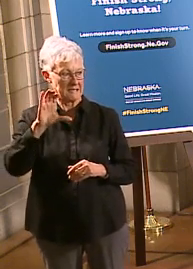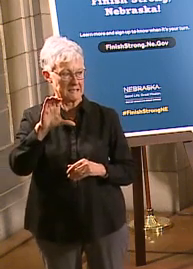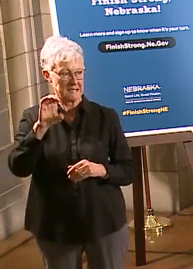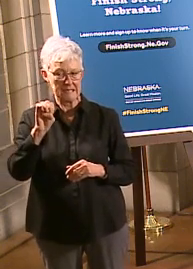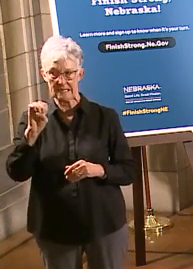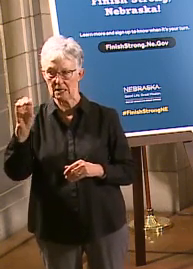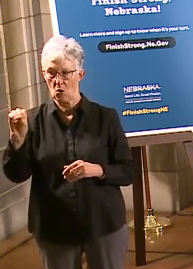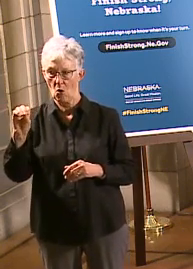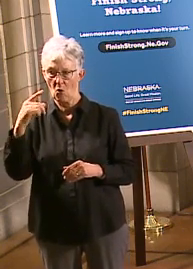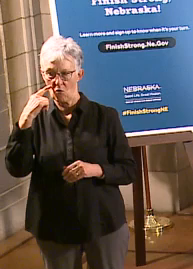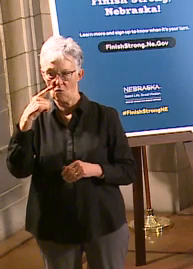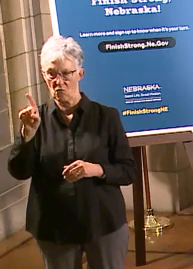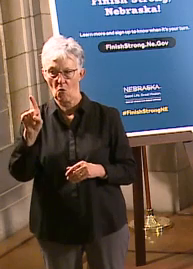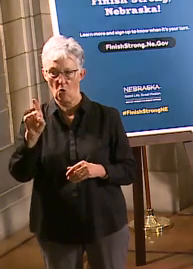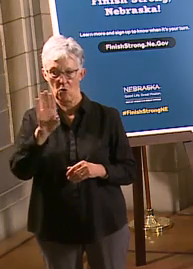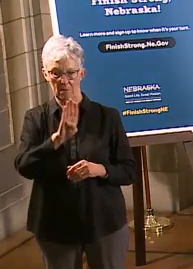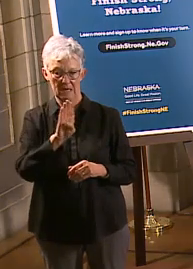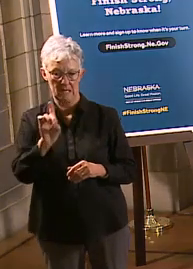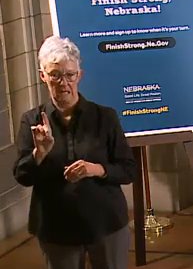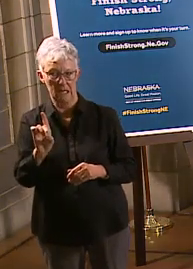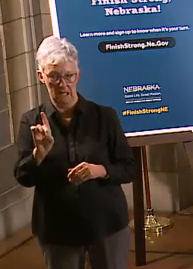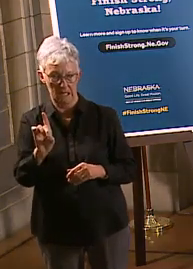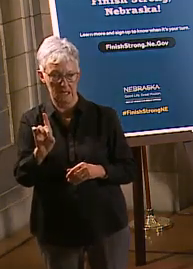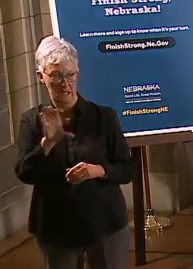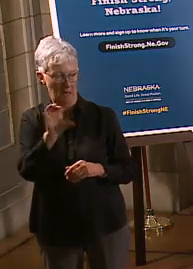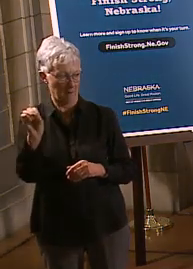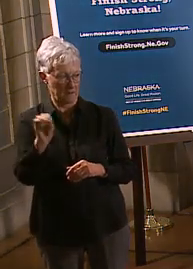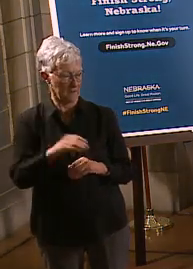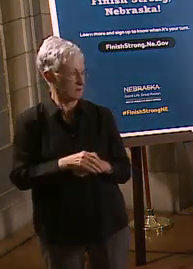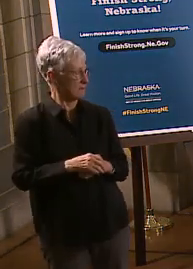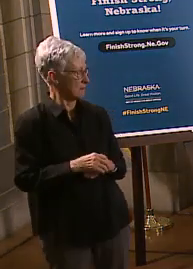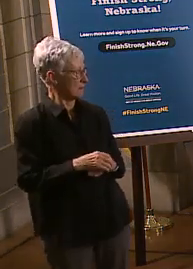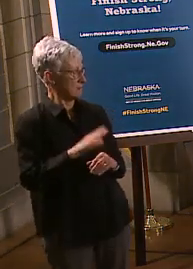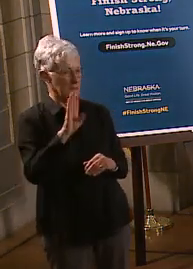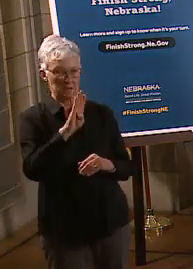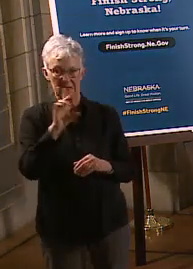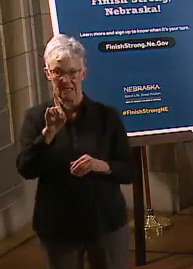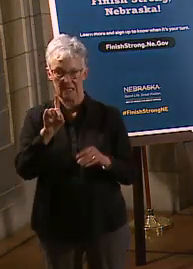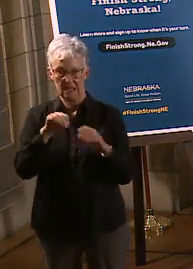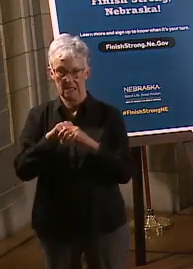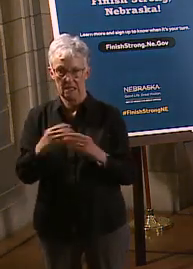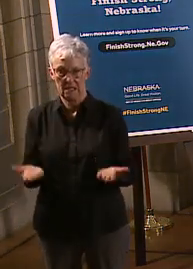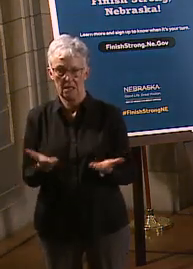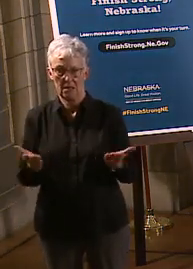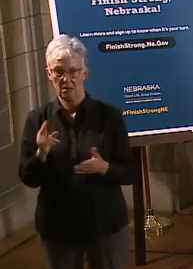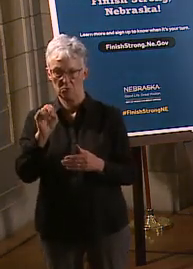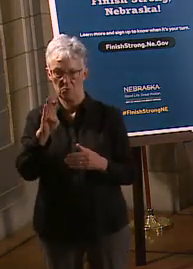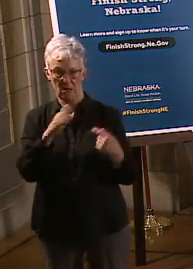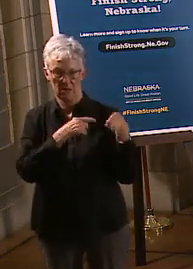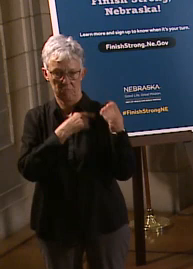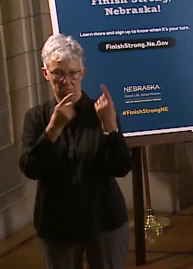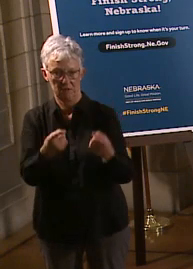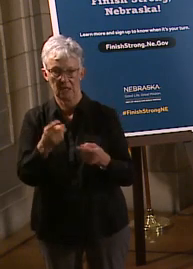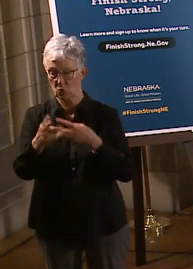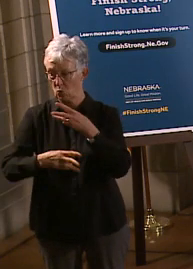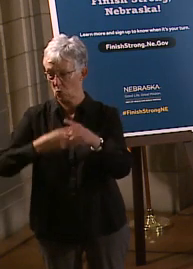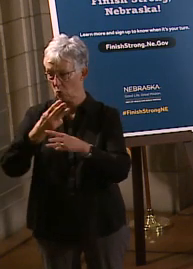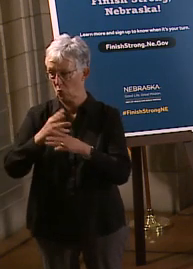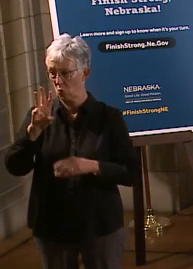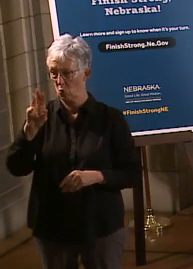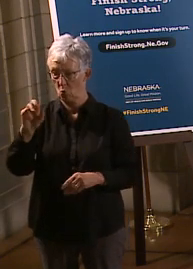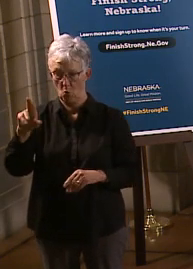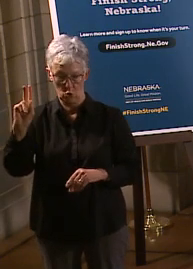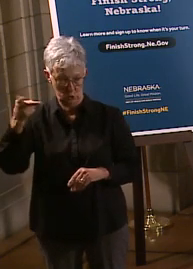about BD here in Nebraska. BD has been in Nebraska really since World War II. And in recent